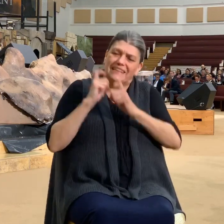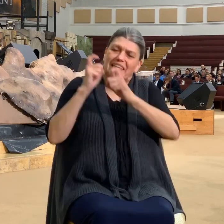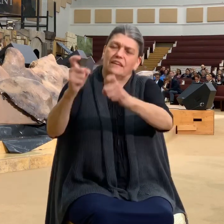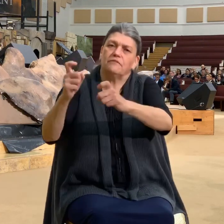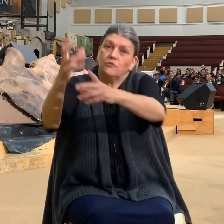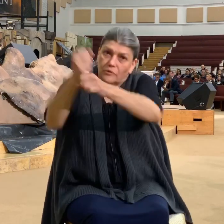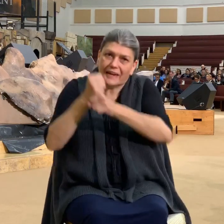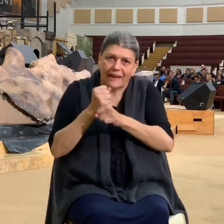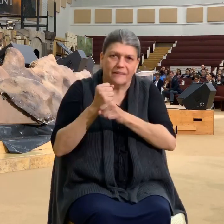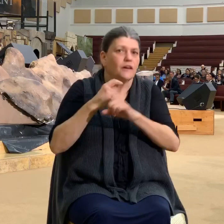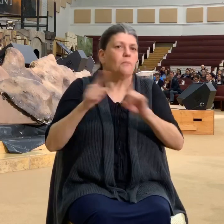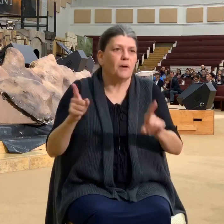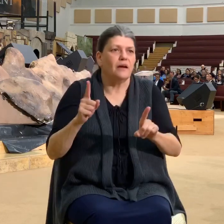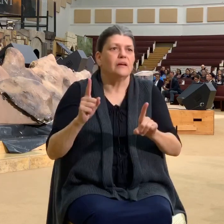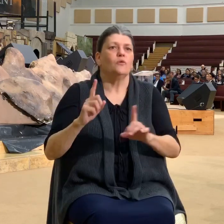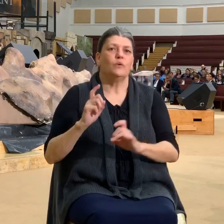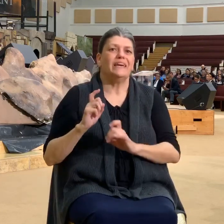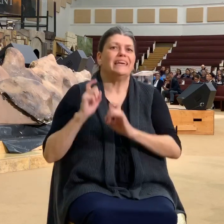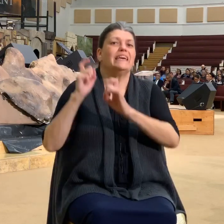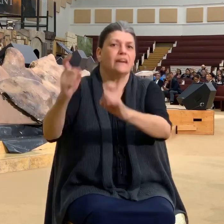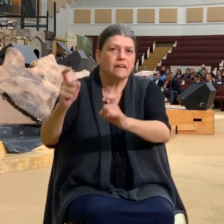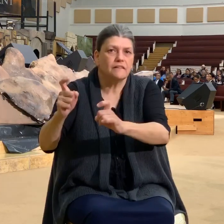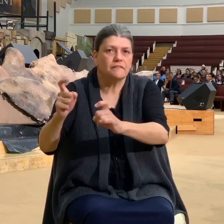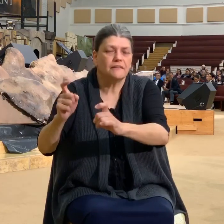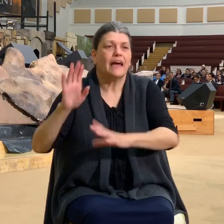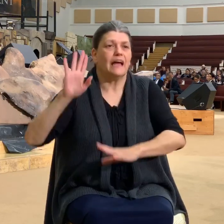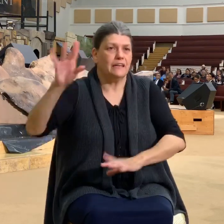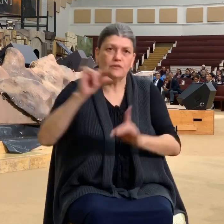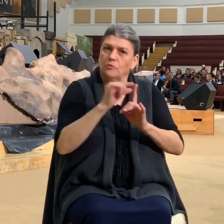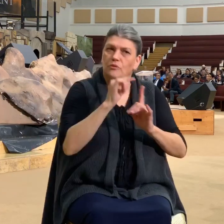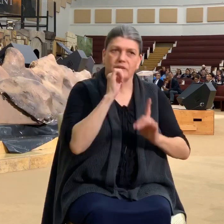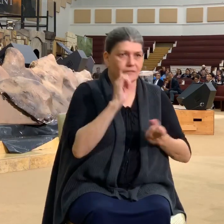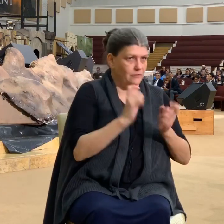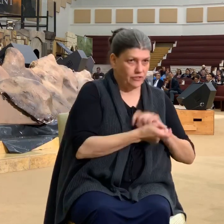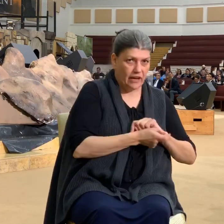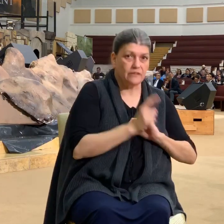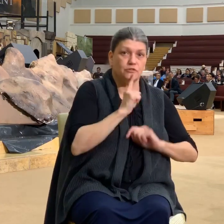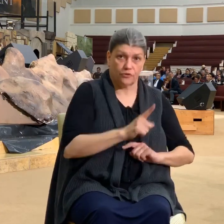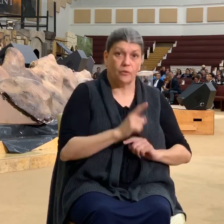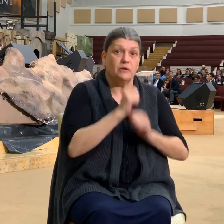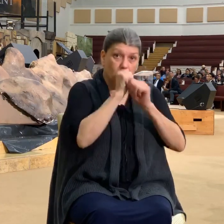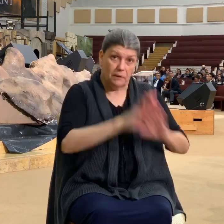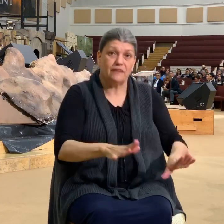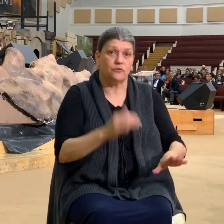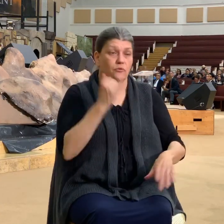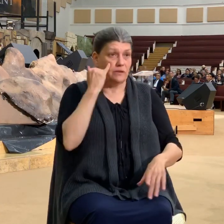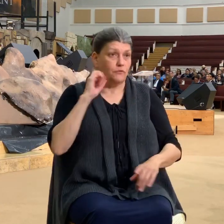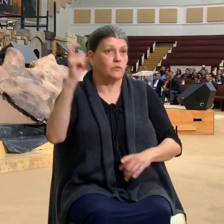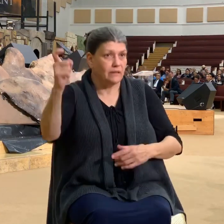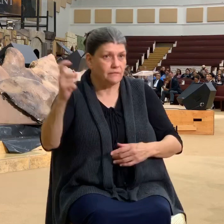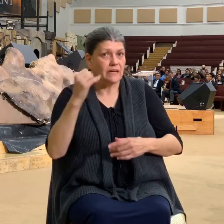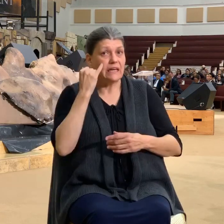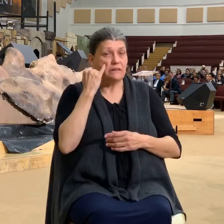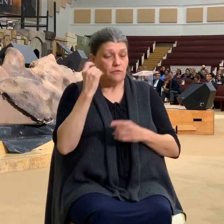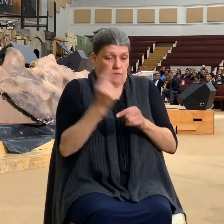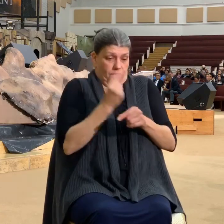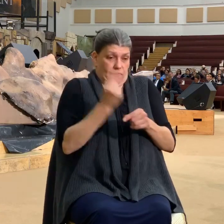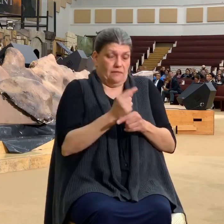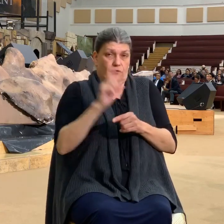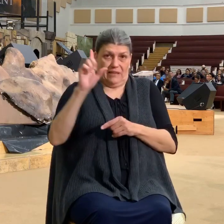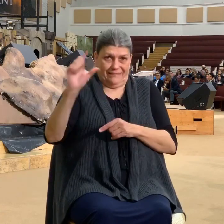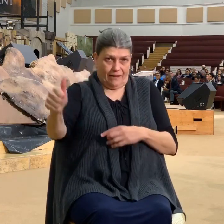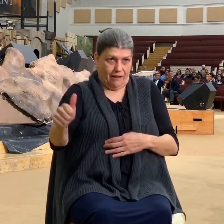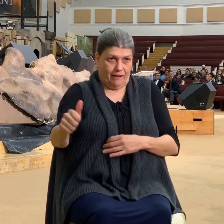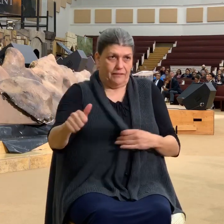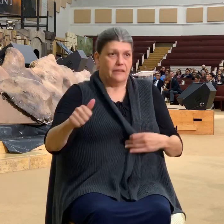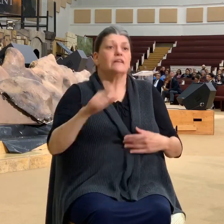in God's word. He does not change. His word does not change. So if you are faithful in tithe, guess what?